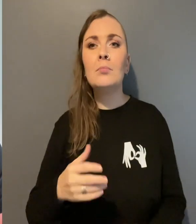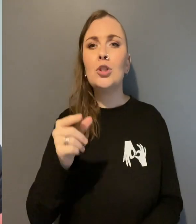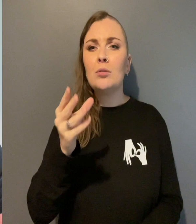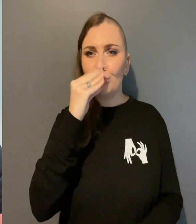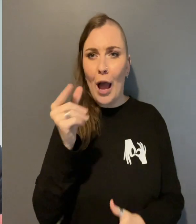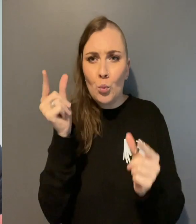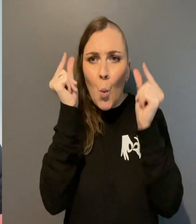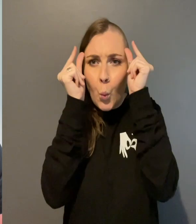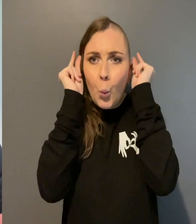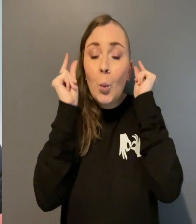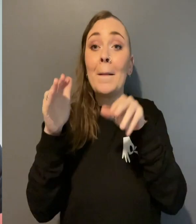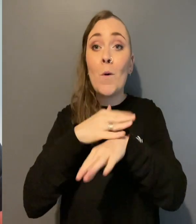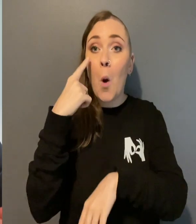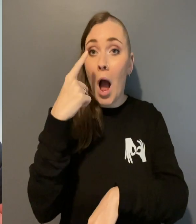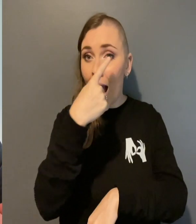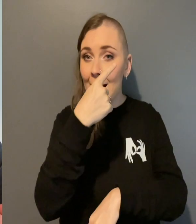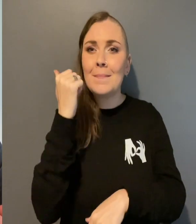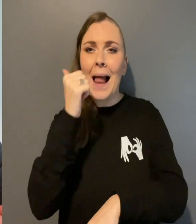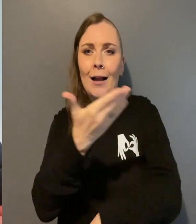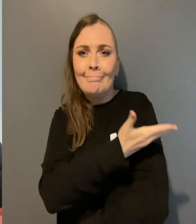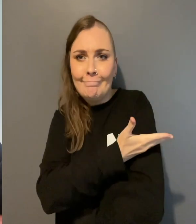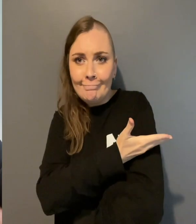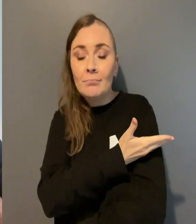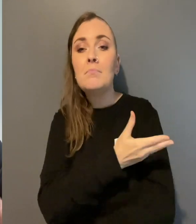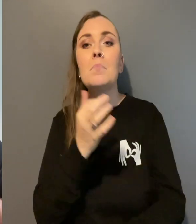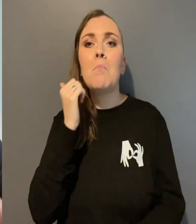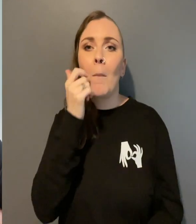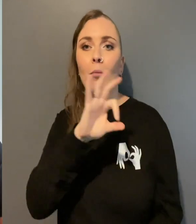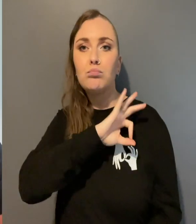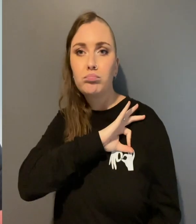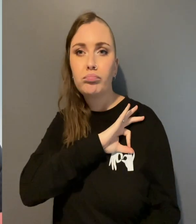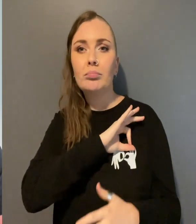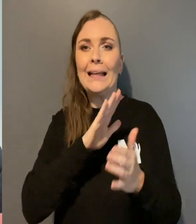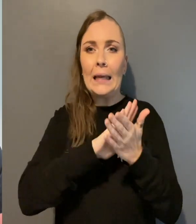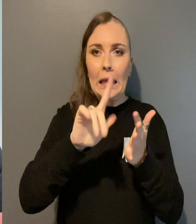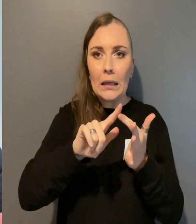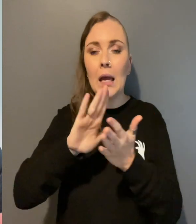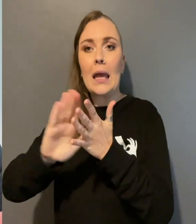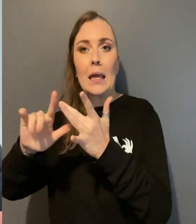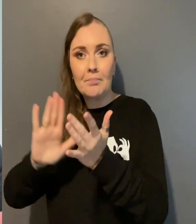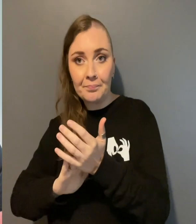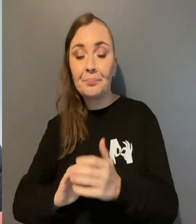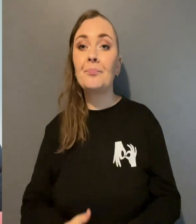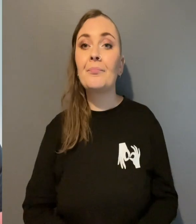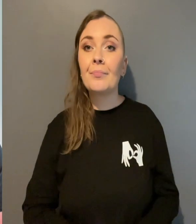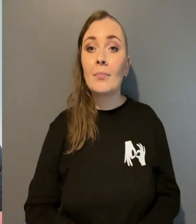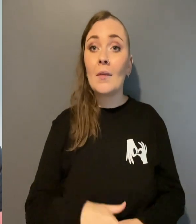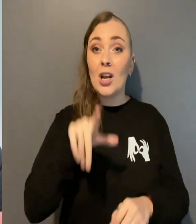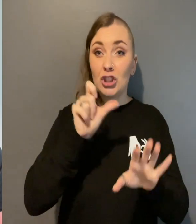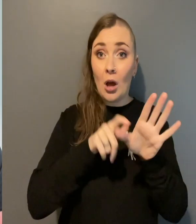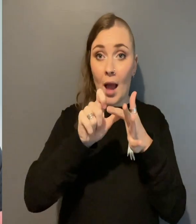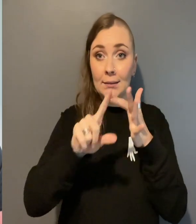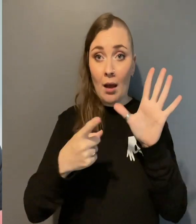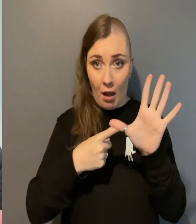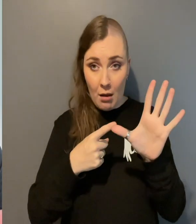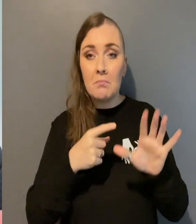short brown hair I have blue eyes and I'm wearing a black t-shirt with a purple pronoun pin children young people with disability